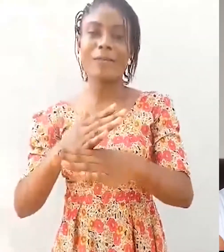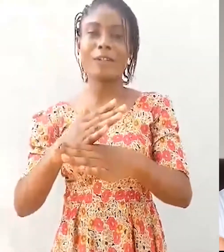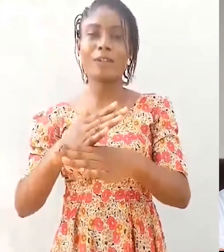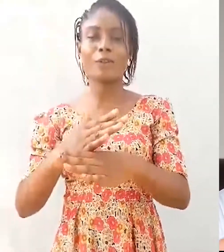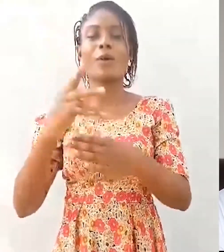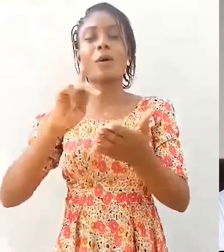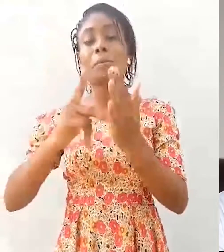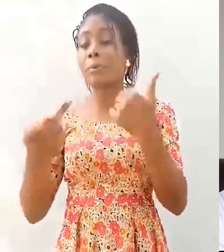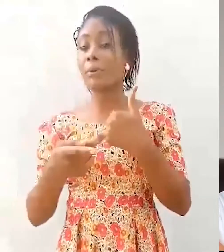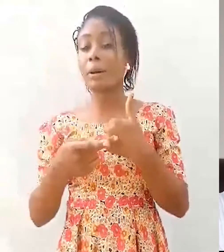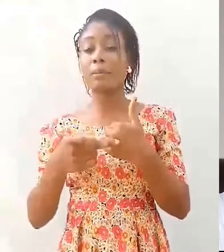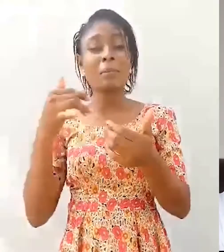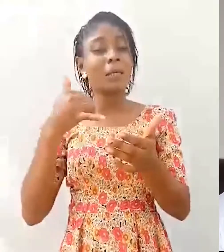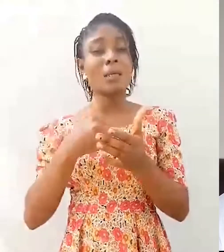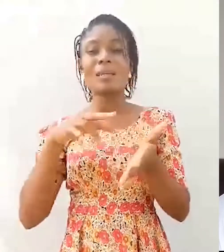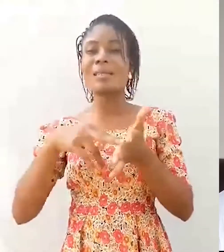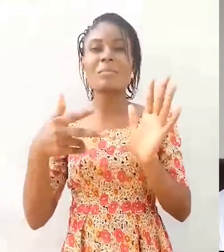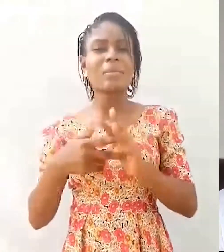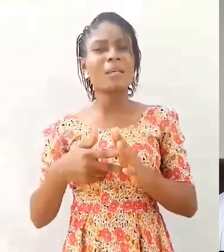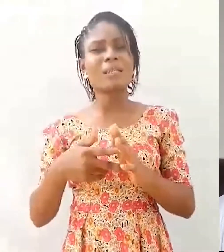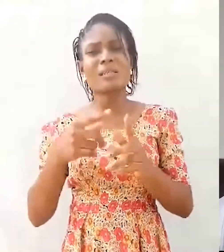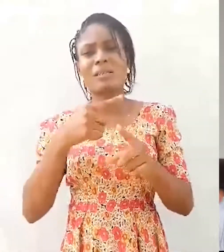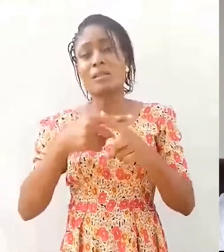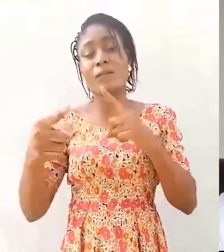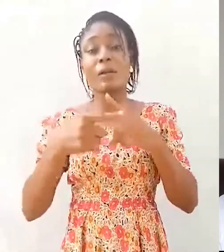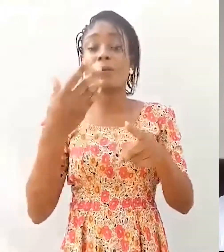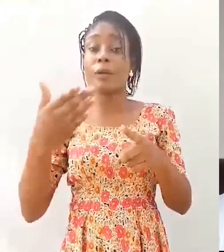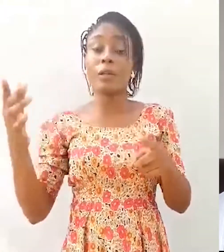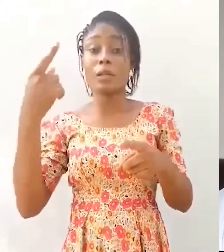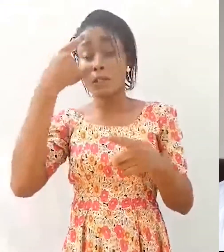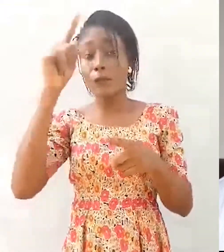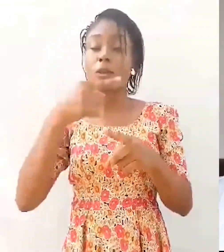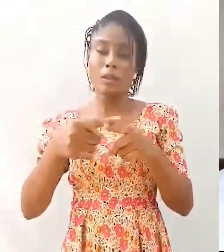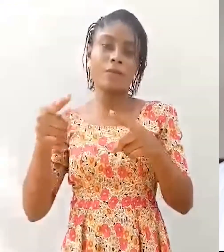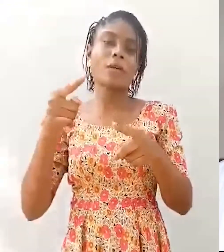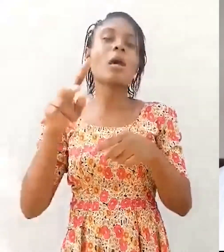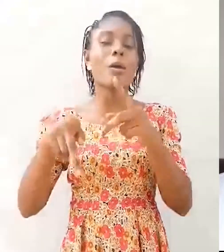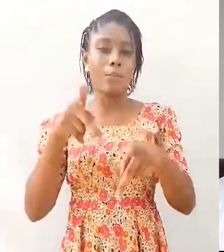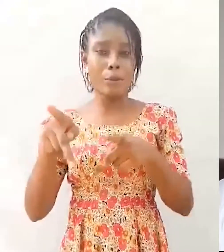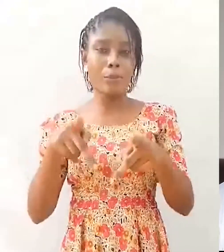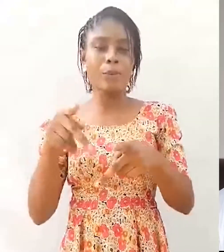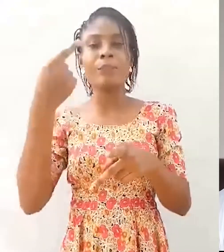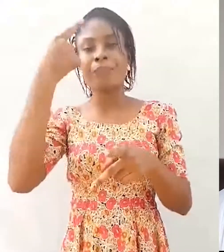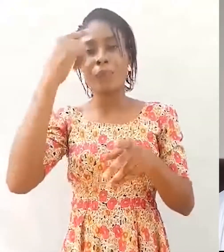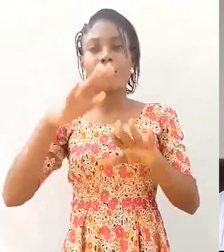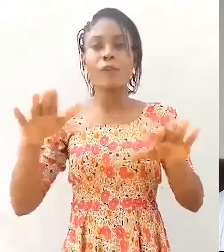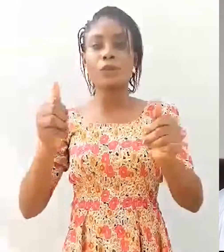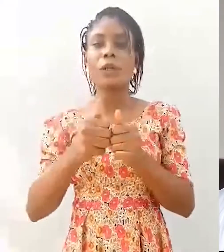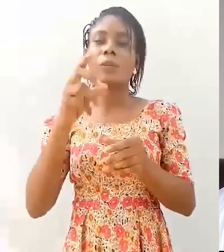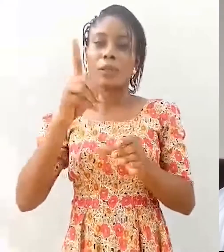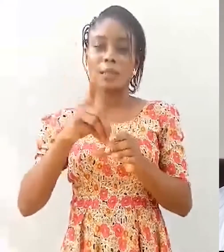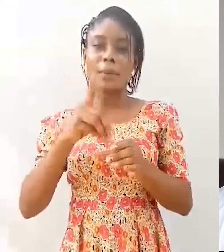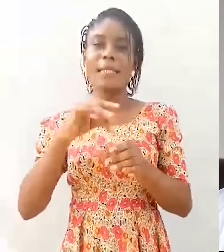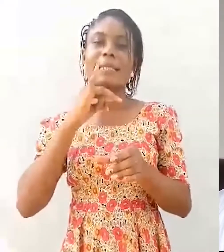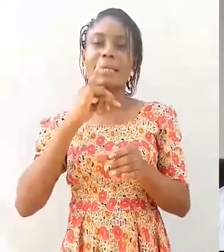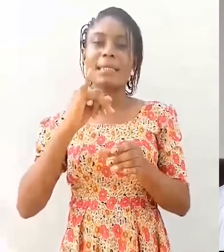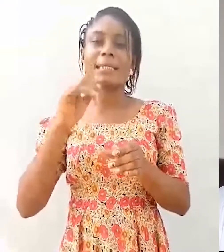things for different sets of people. For children with disability, generally, it is an